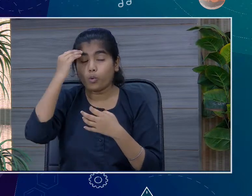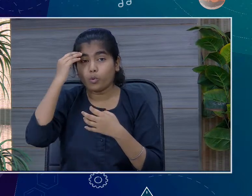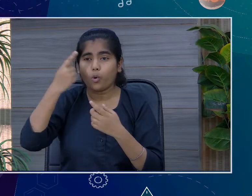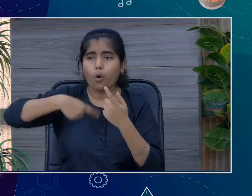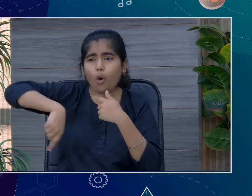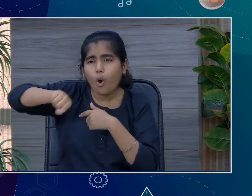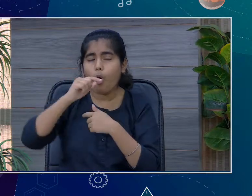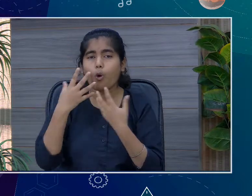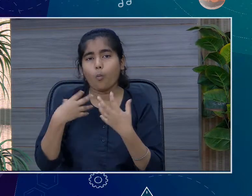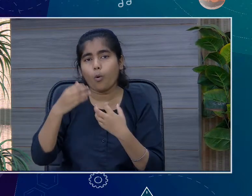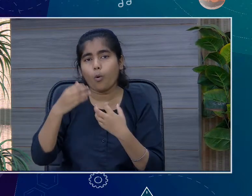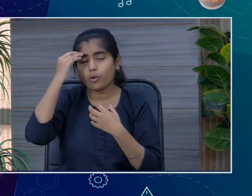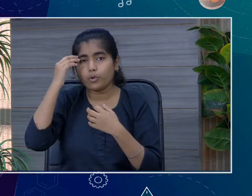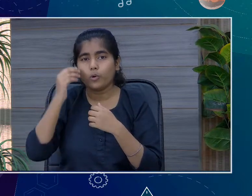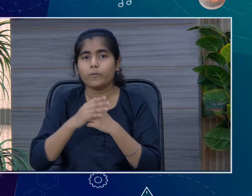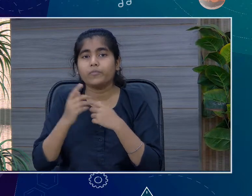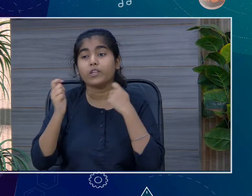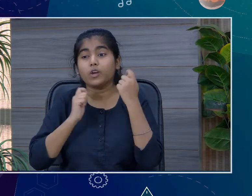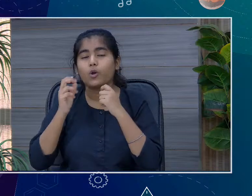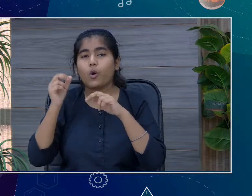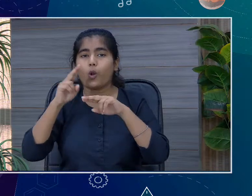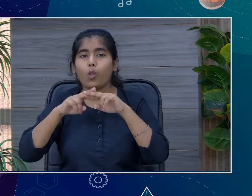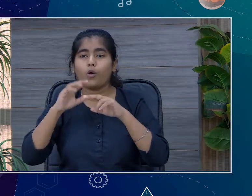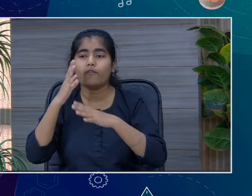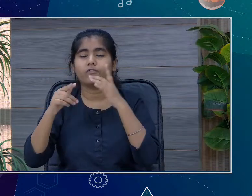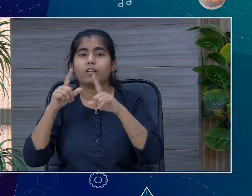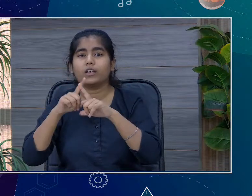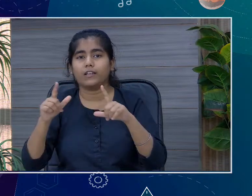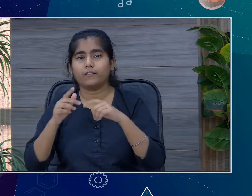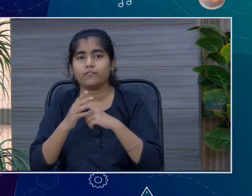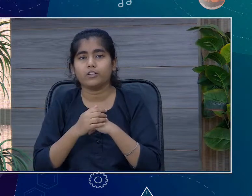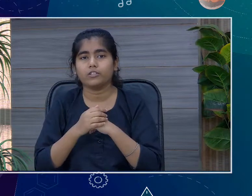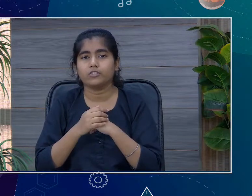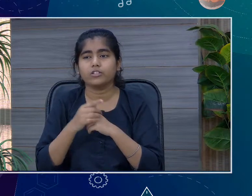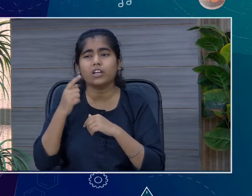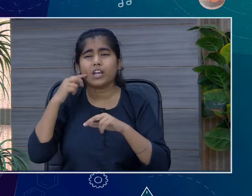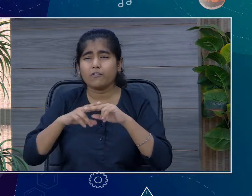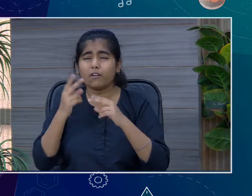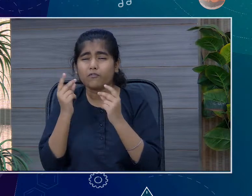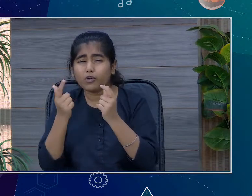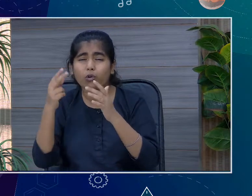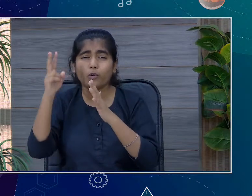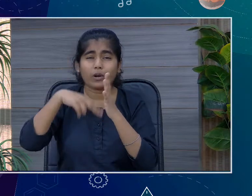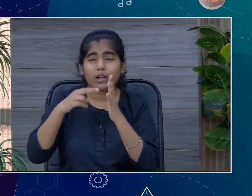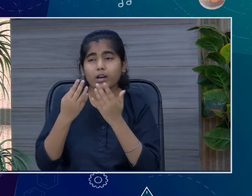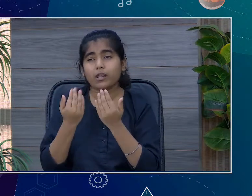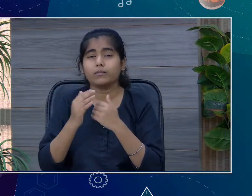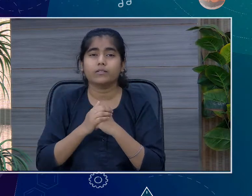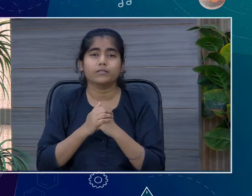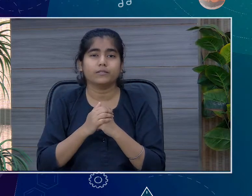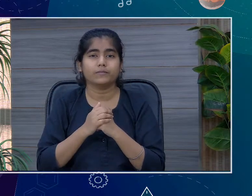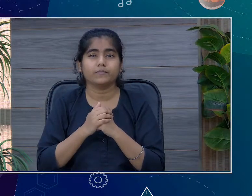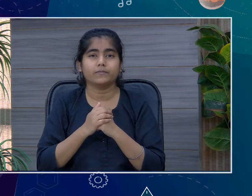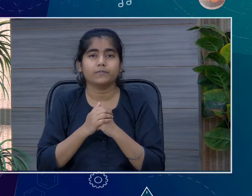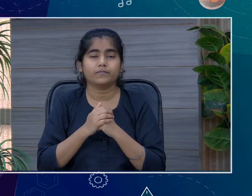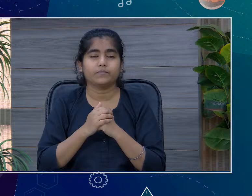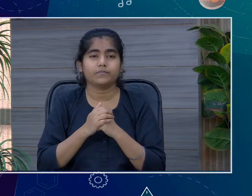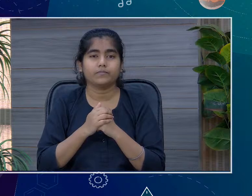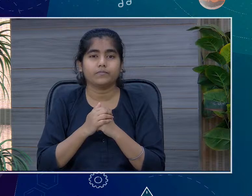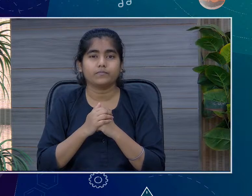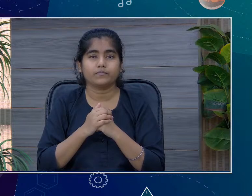like to know the role of sign language in deaf education. So quickly, if you can brief this, we have only 5 minutes left now.